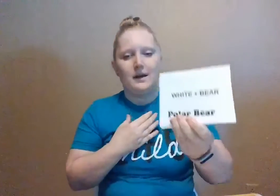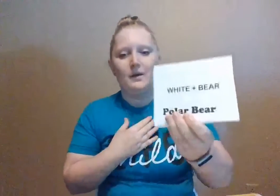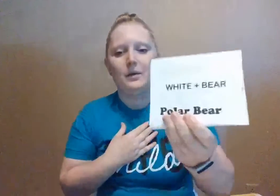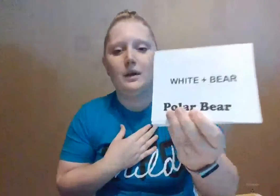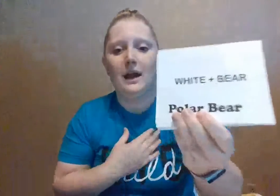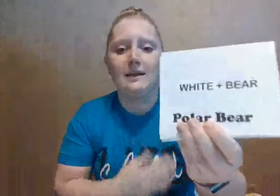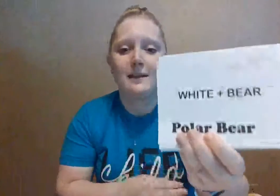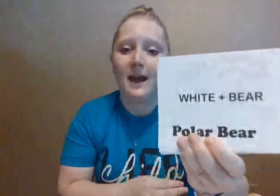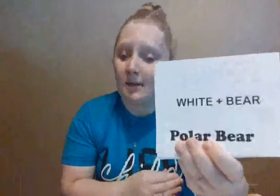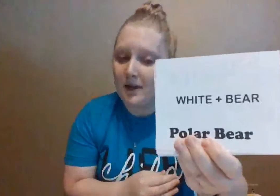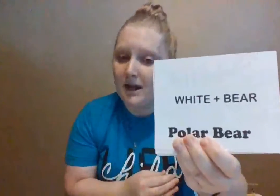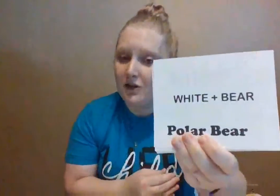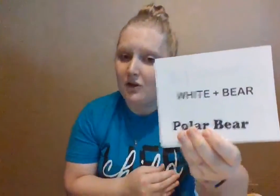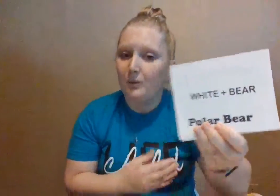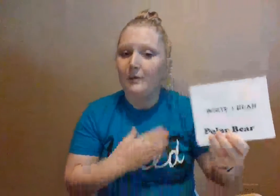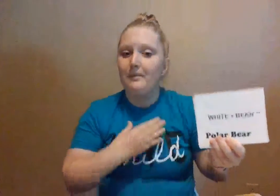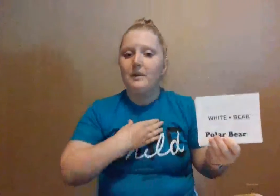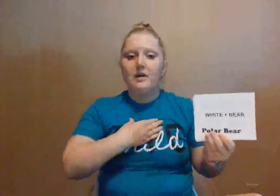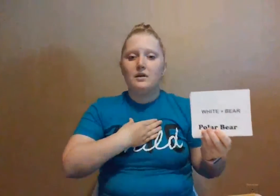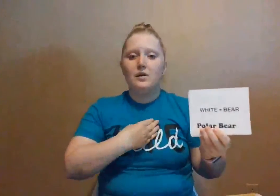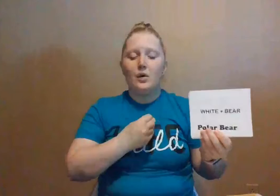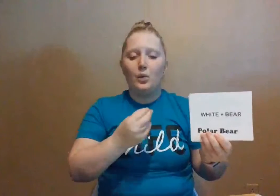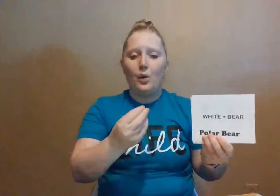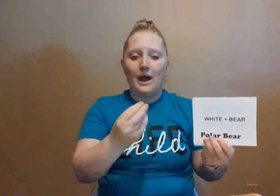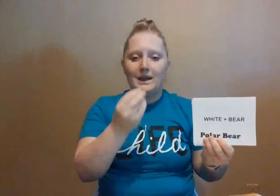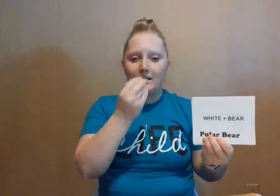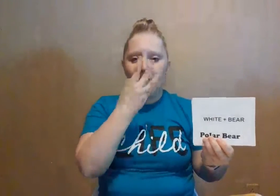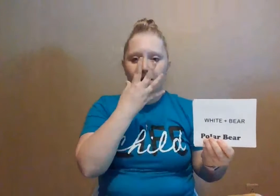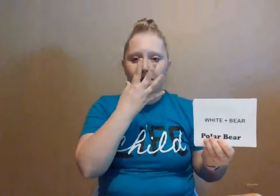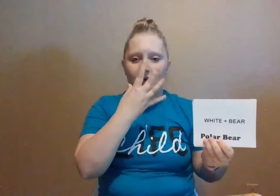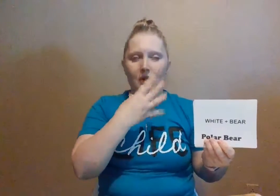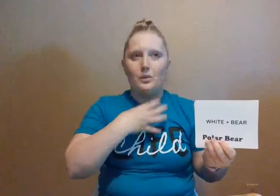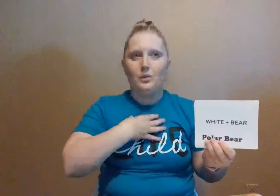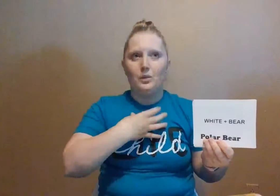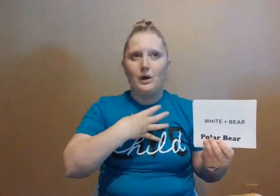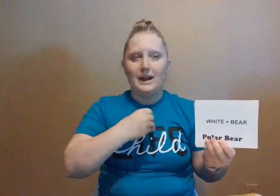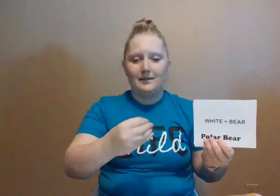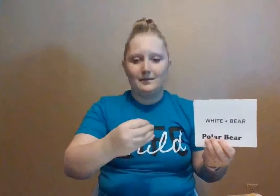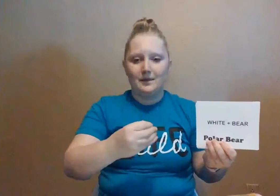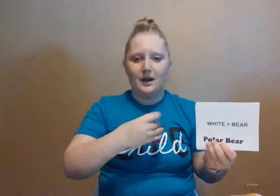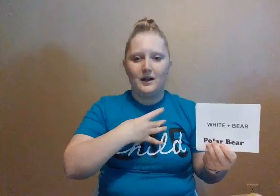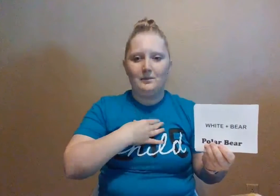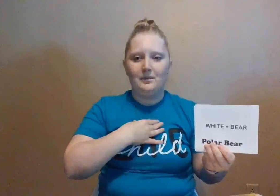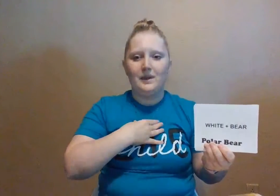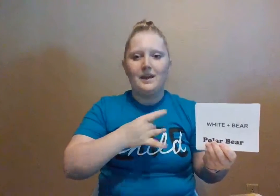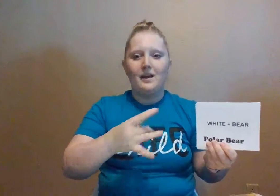So, it's a combination one. So, white, white,